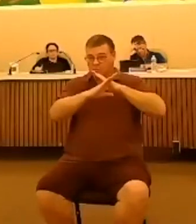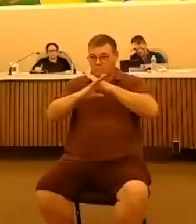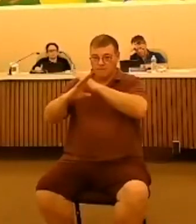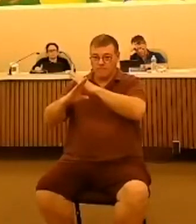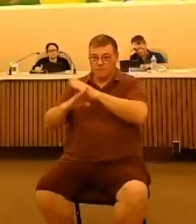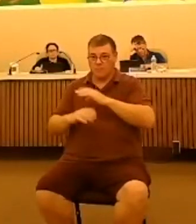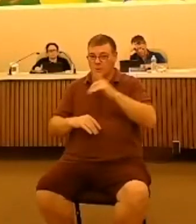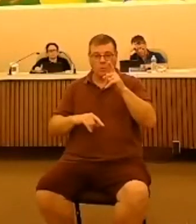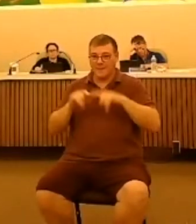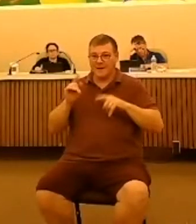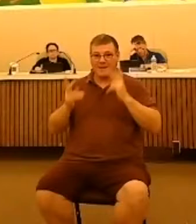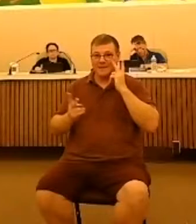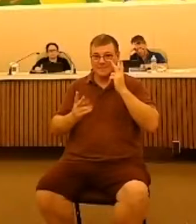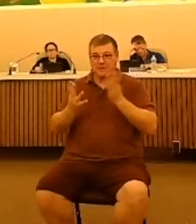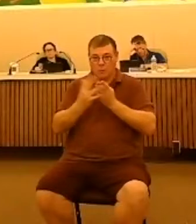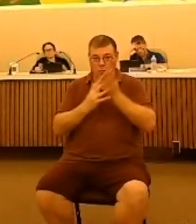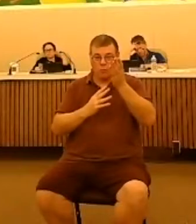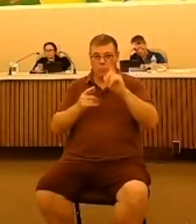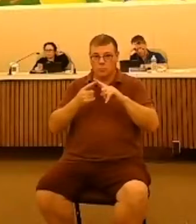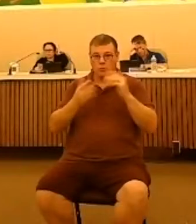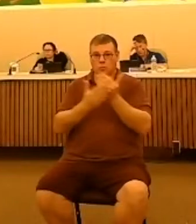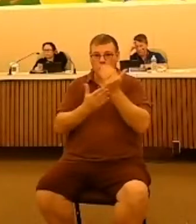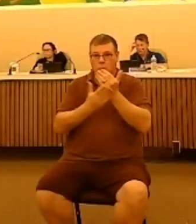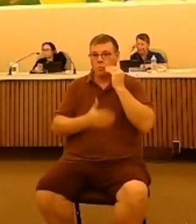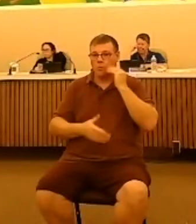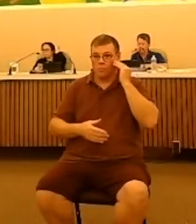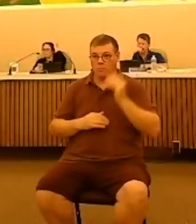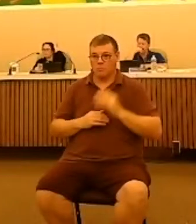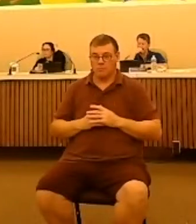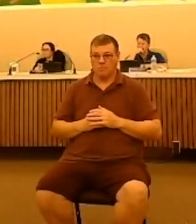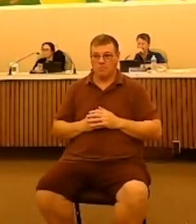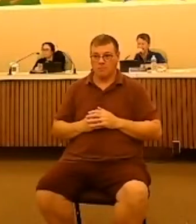so you can't see through to the new homes?